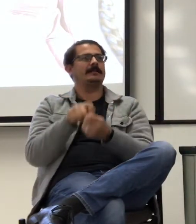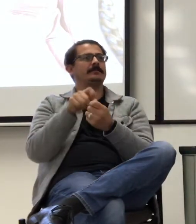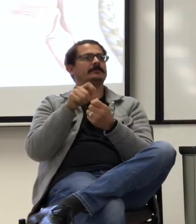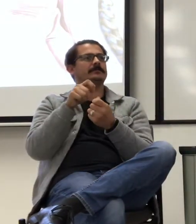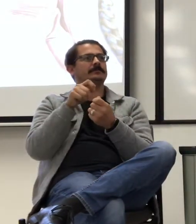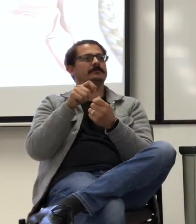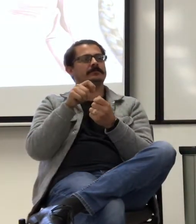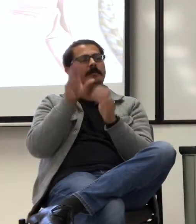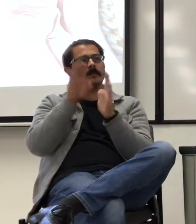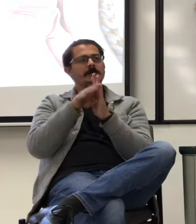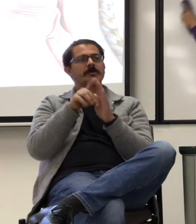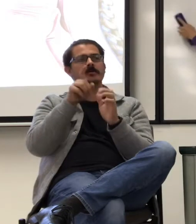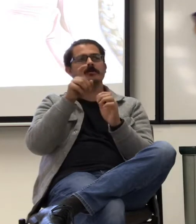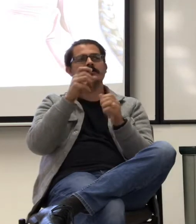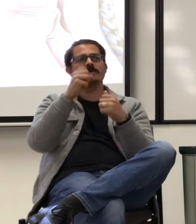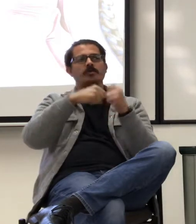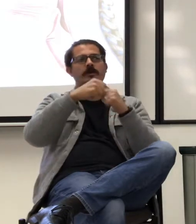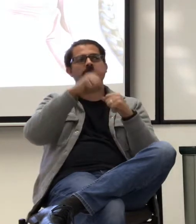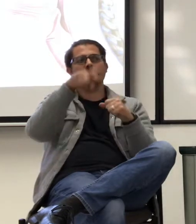identify.